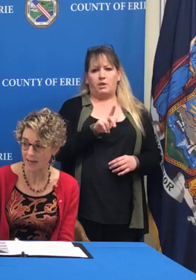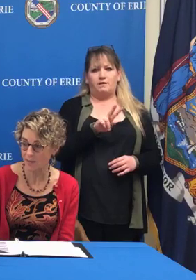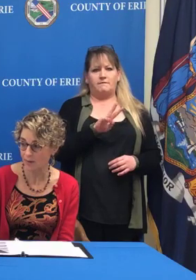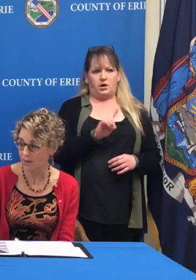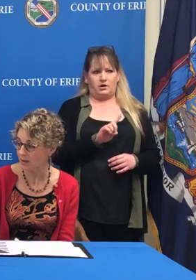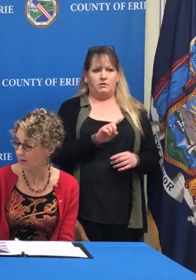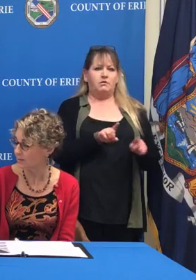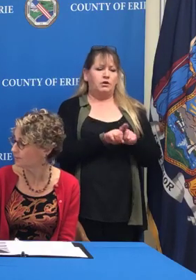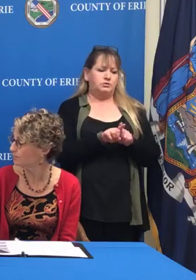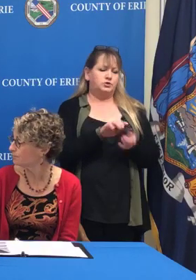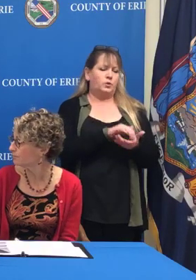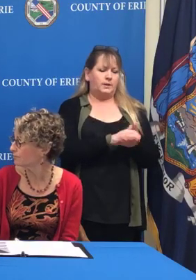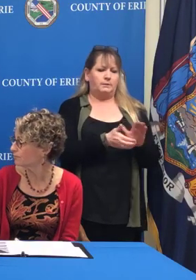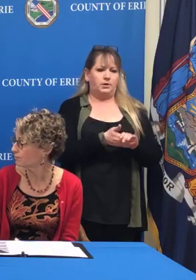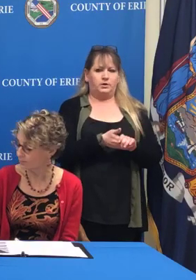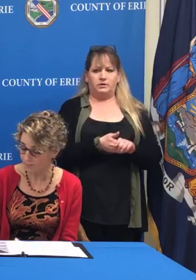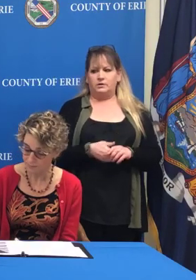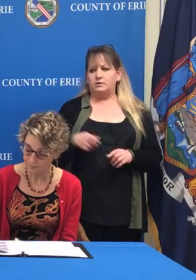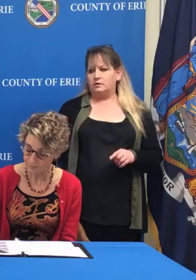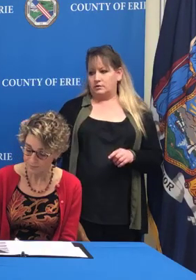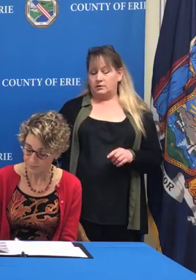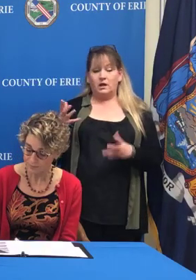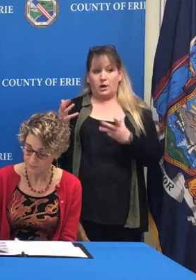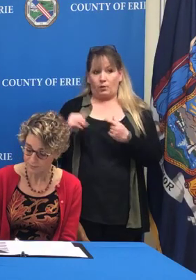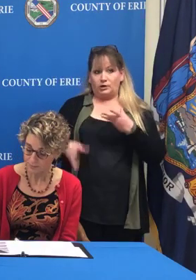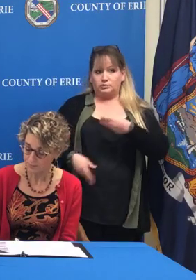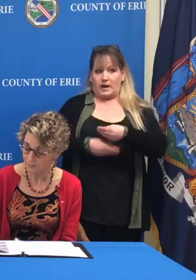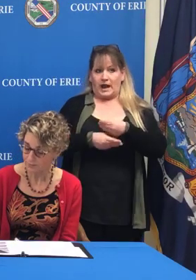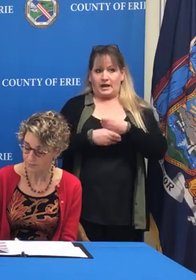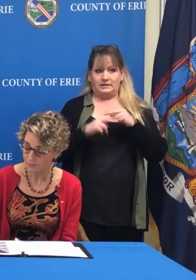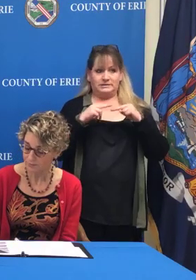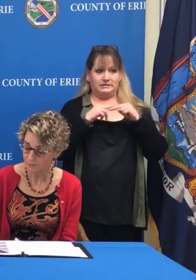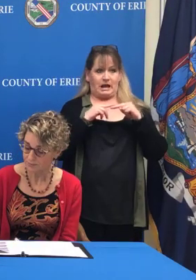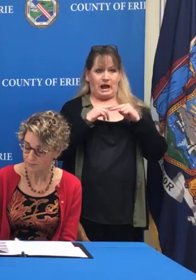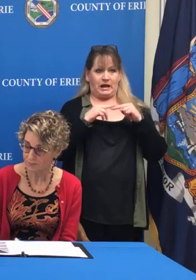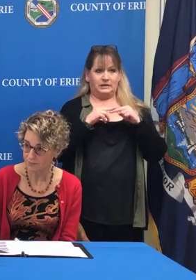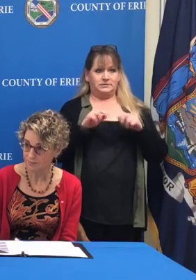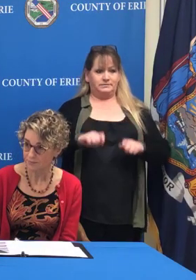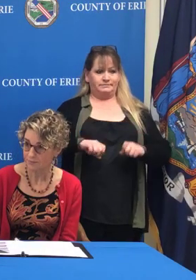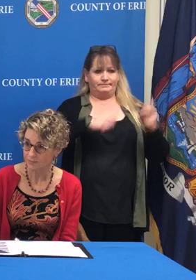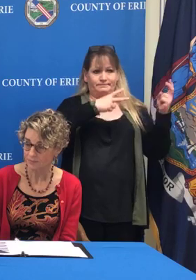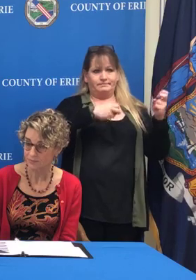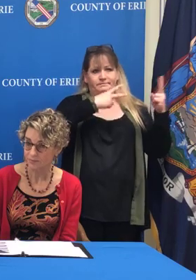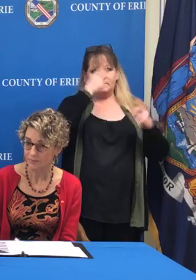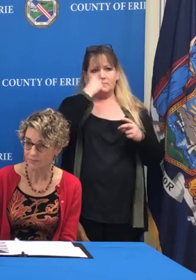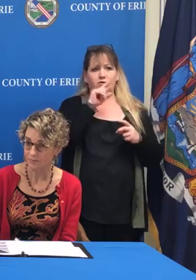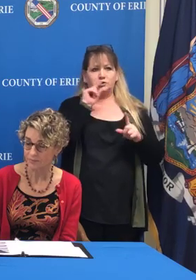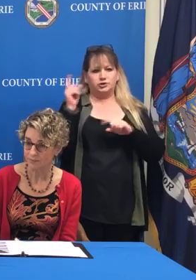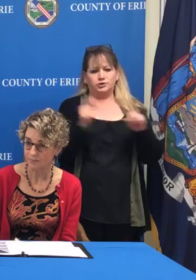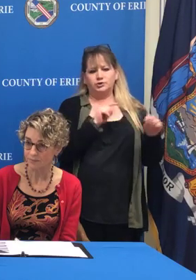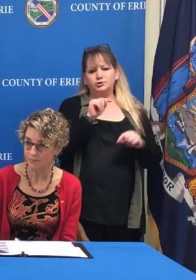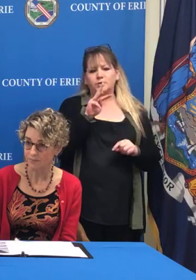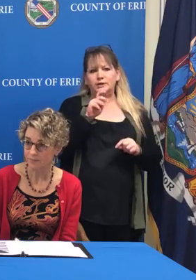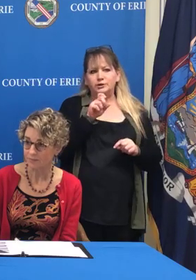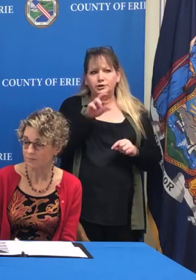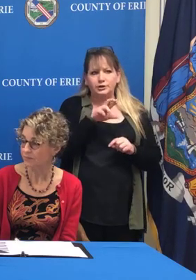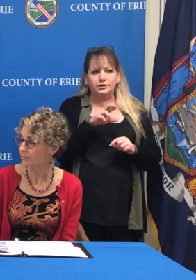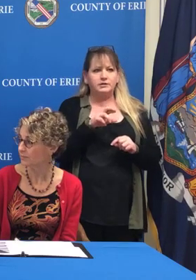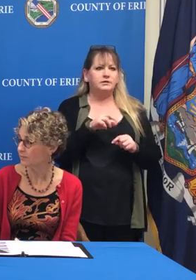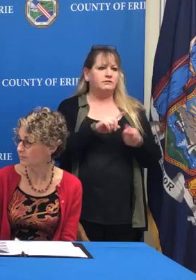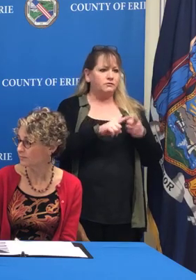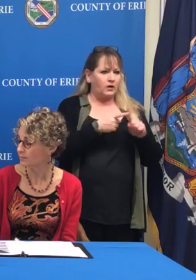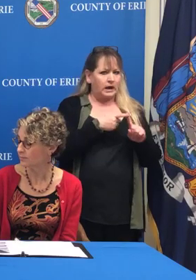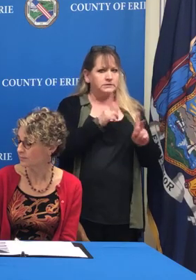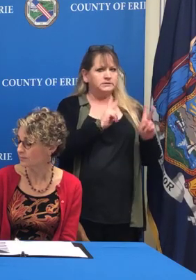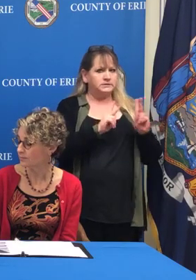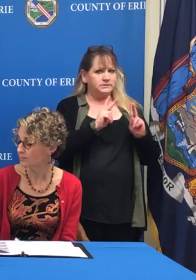in Hamburg. And I will just note that these slides are on our Twitter page for our friends in the media and otherwise who are